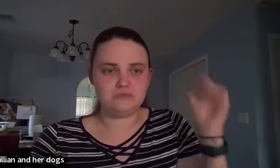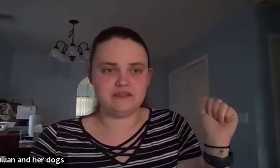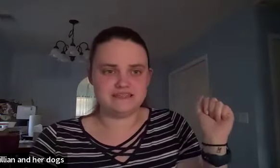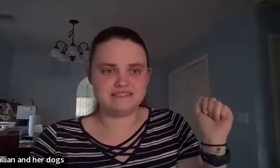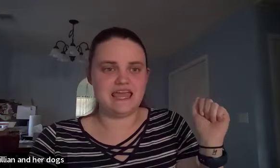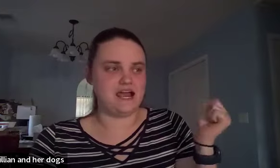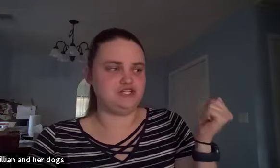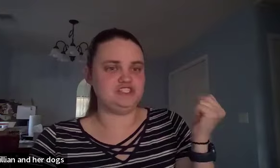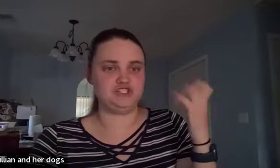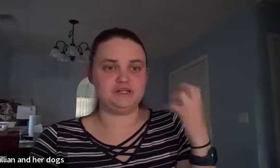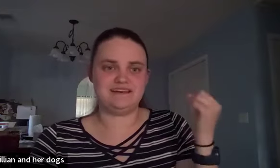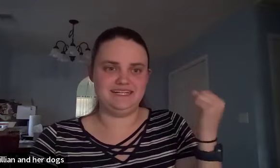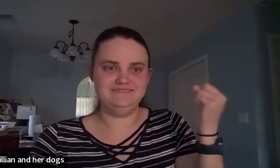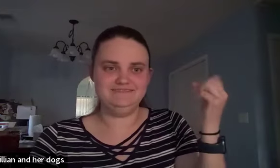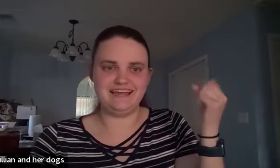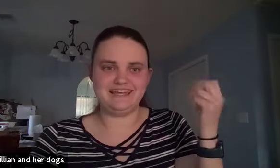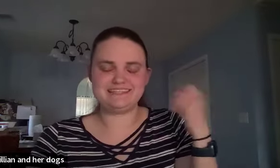loud place and I just start signing. Like it's like